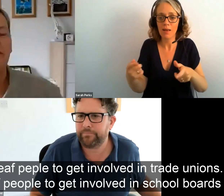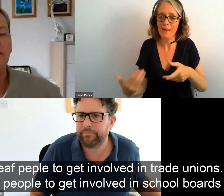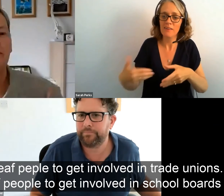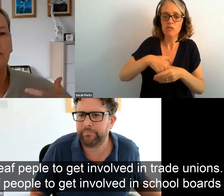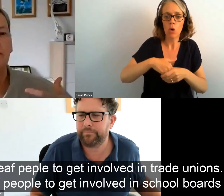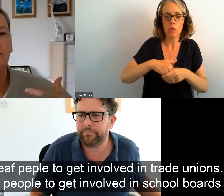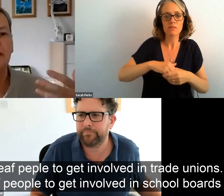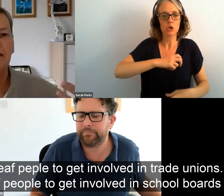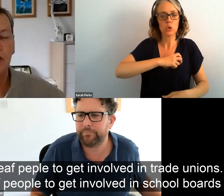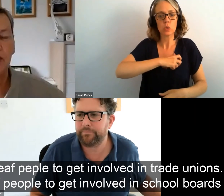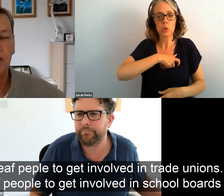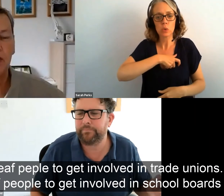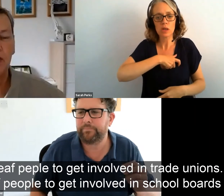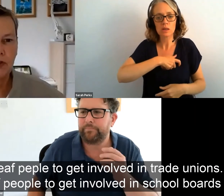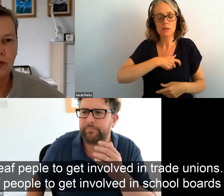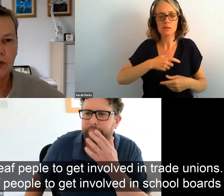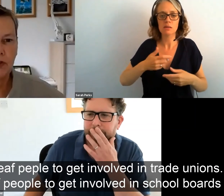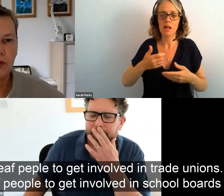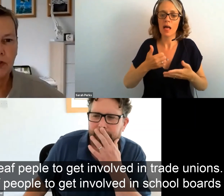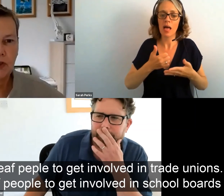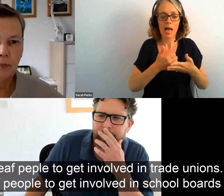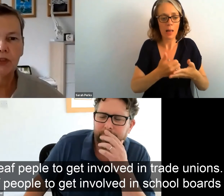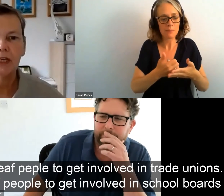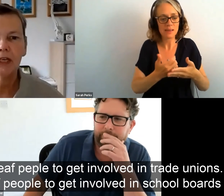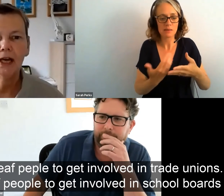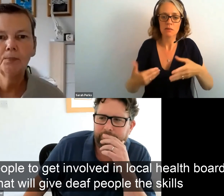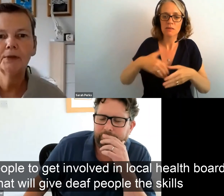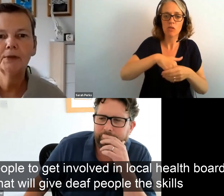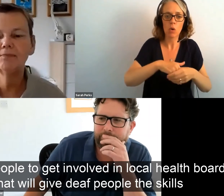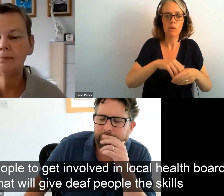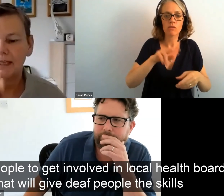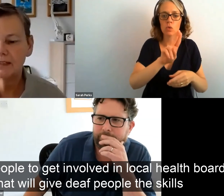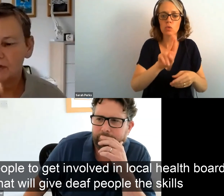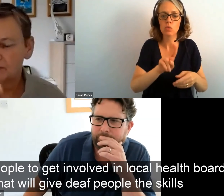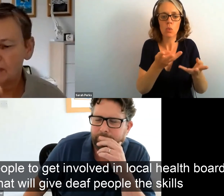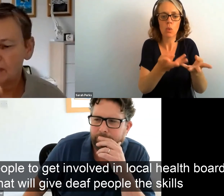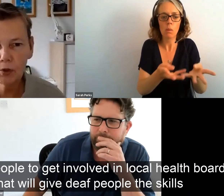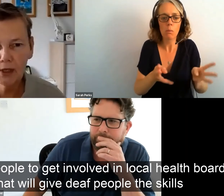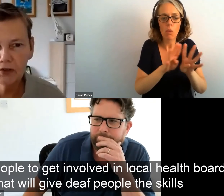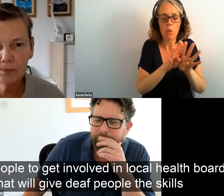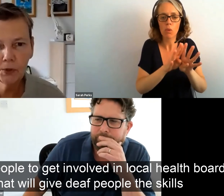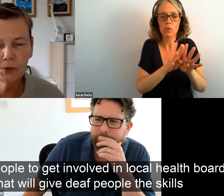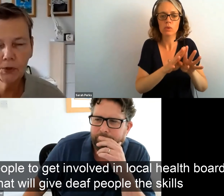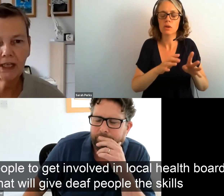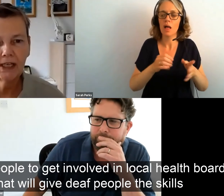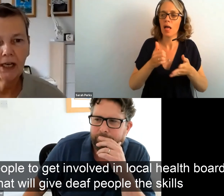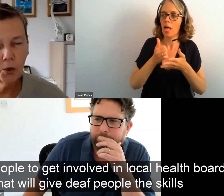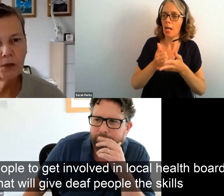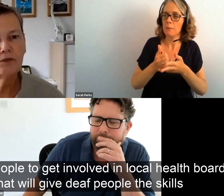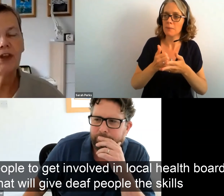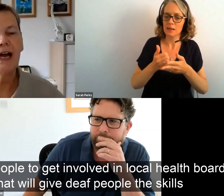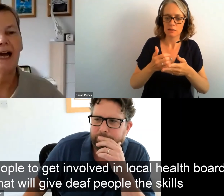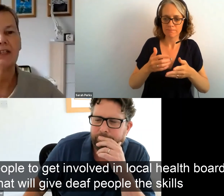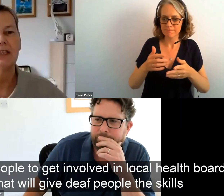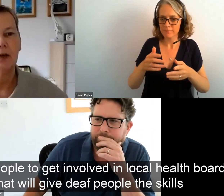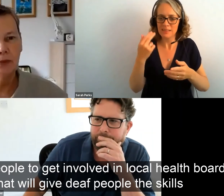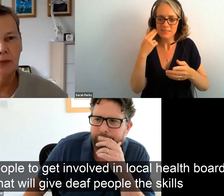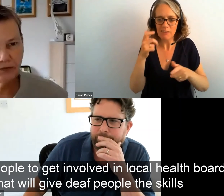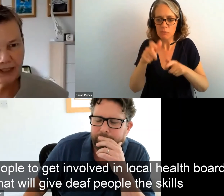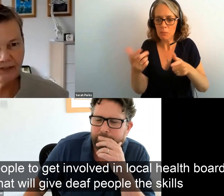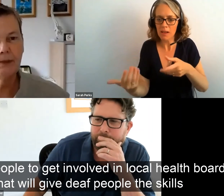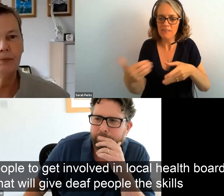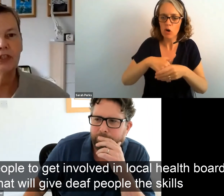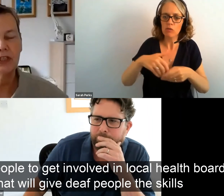deaf people get involved on school boards, helping deaf people get involved in local health boards, all of